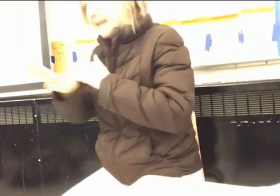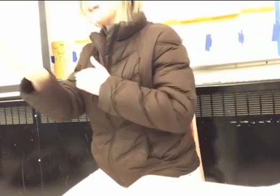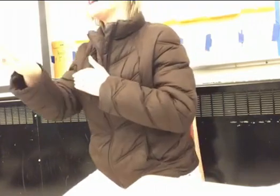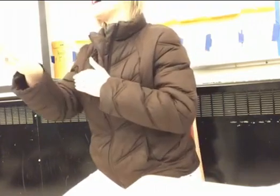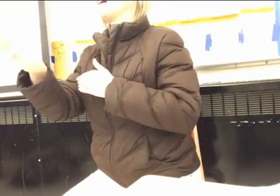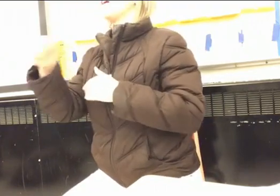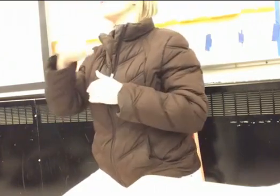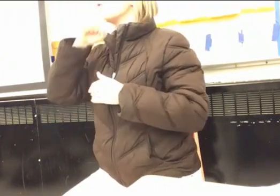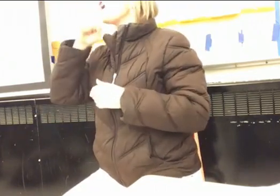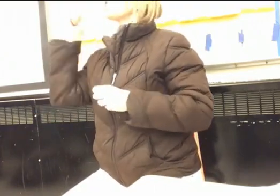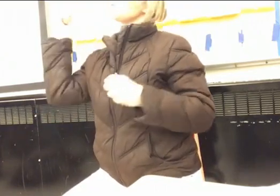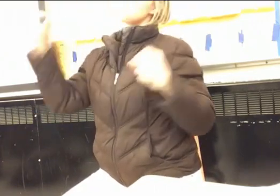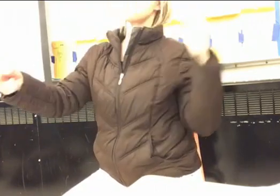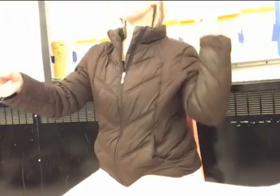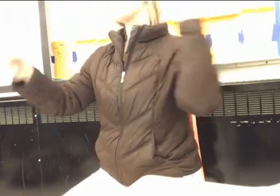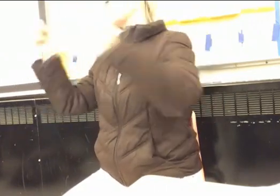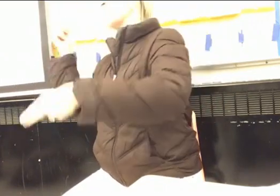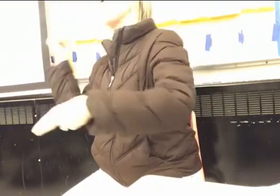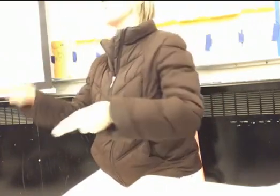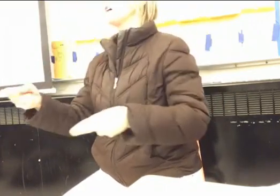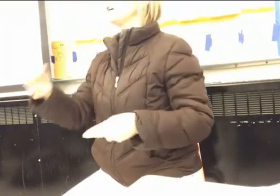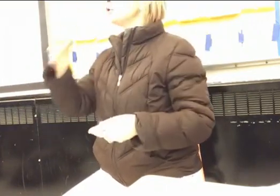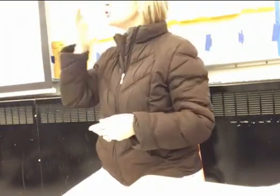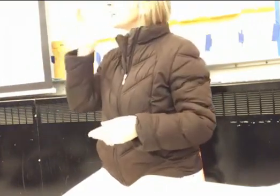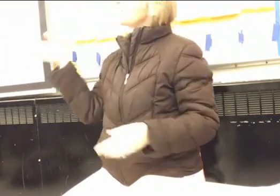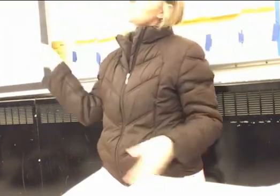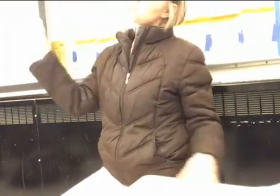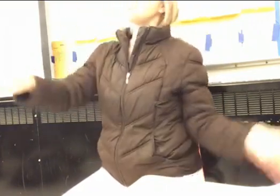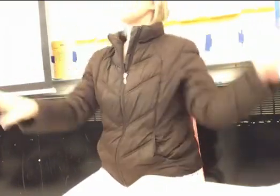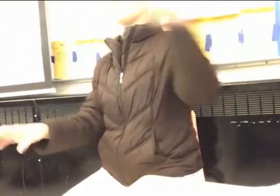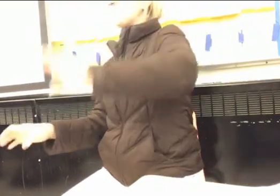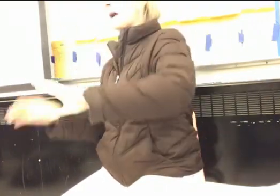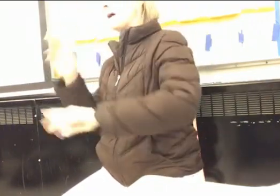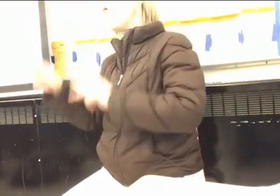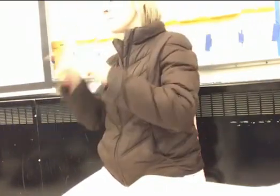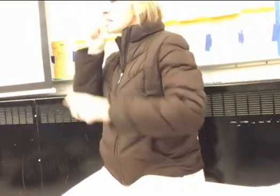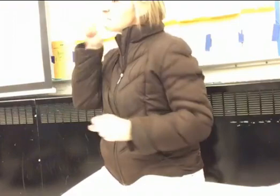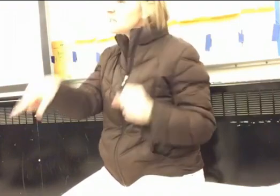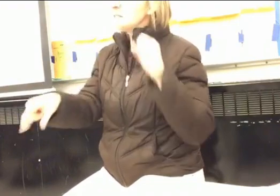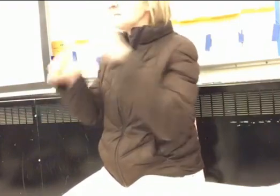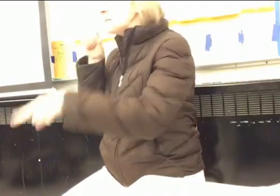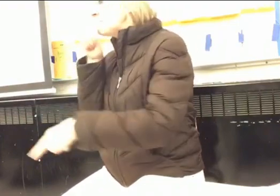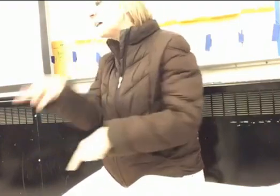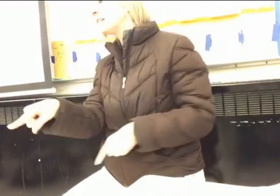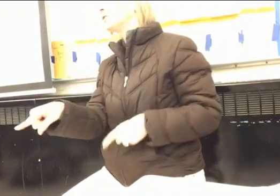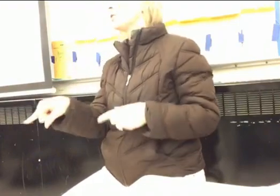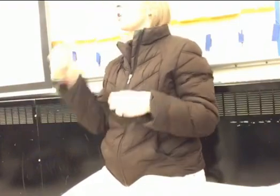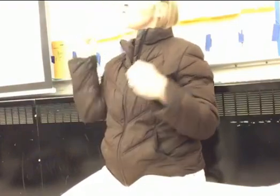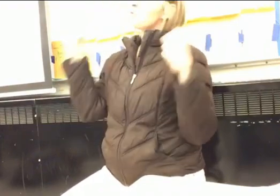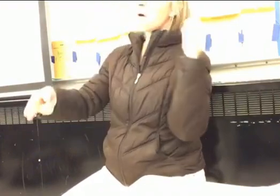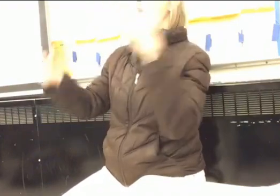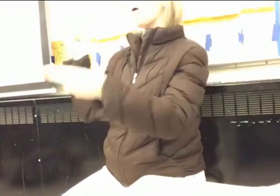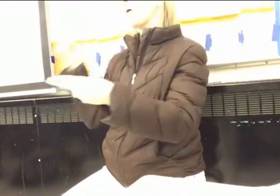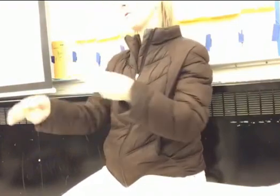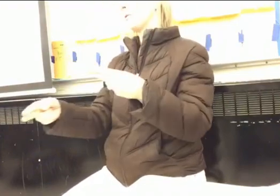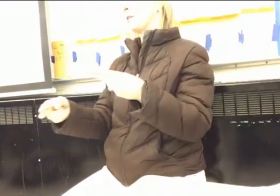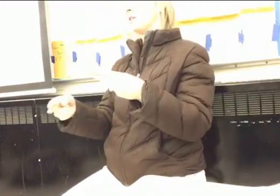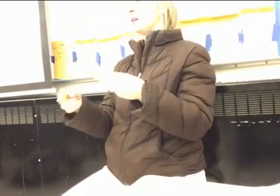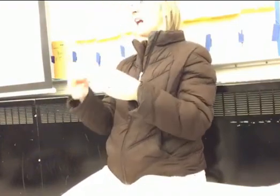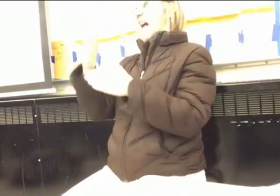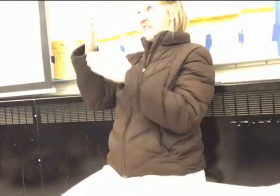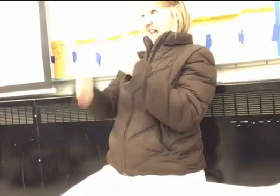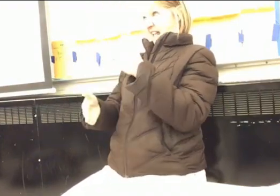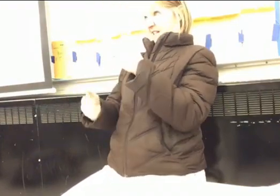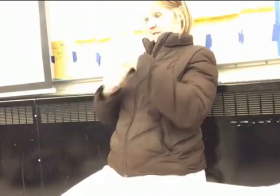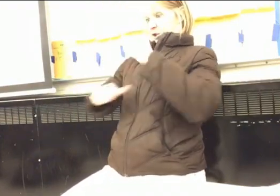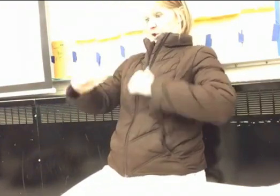have rocks thrown at them. They have drinks poured on them. They're spit at. People throw tomatoes at them. After the end of the